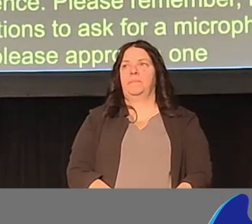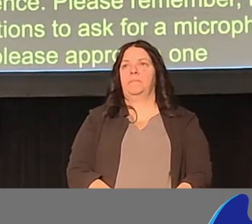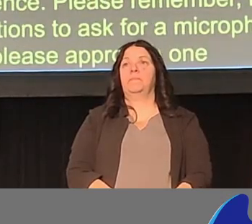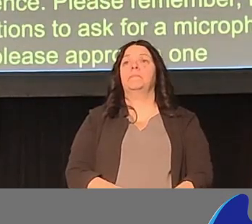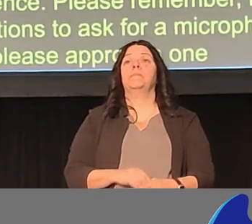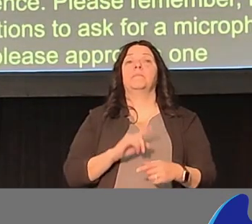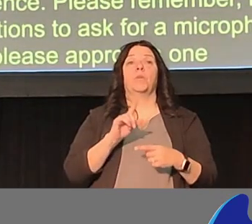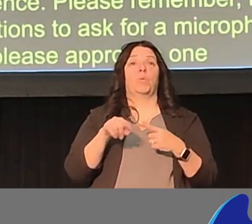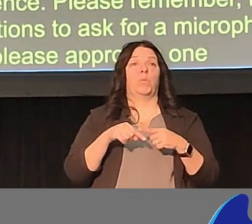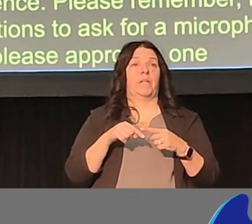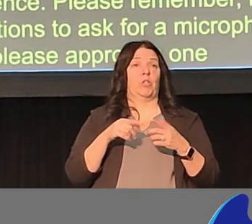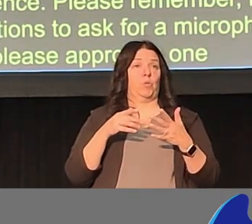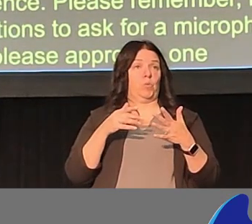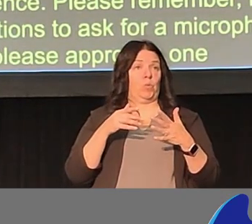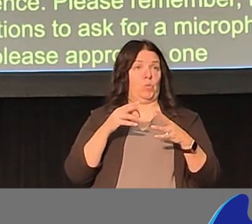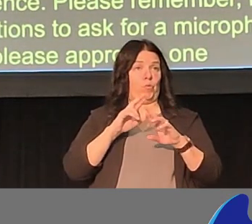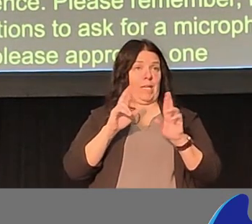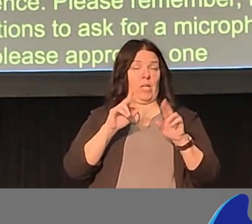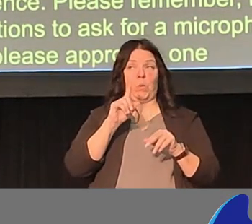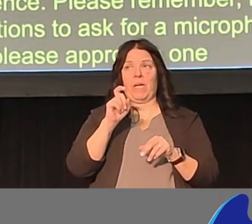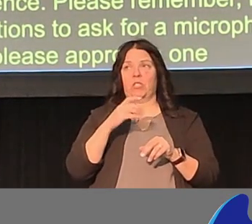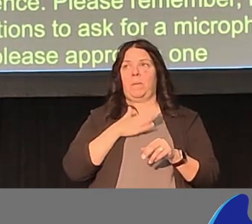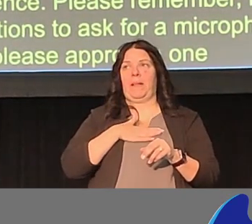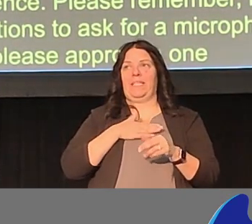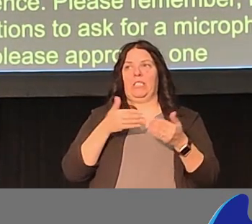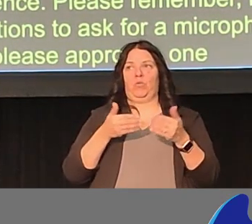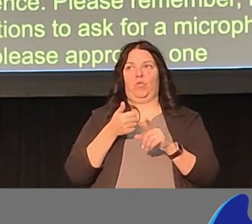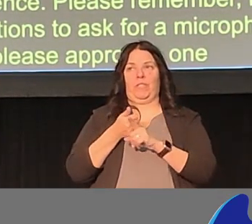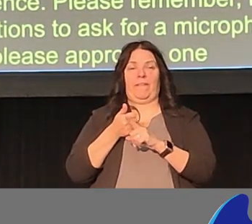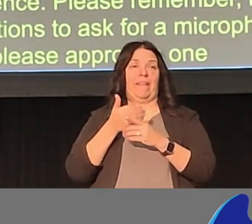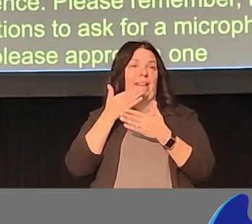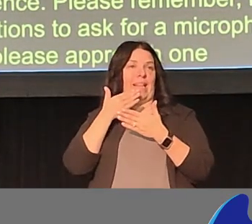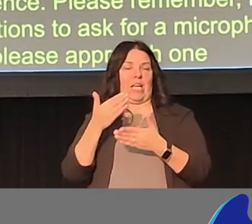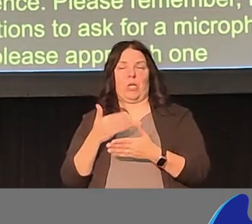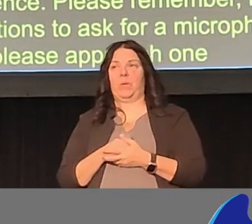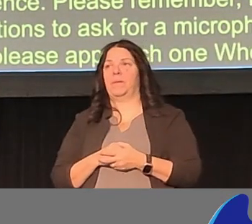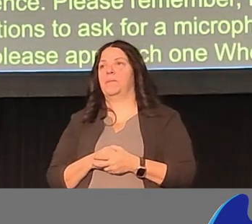When you do so, please introduce yourself. And thank you so much.